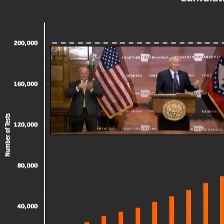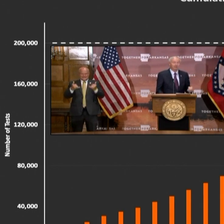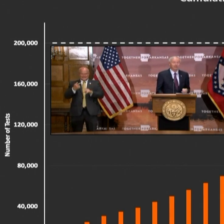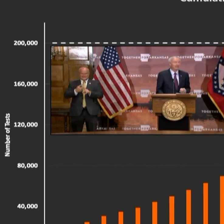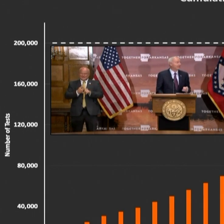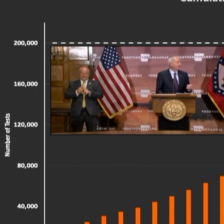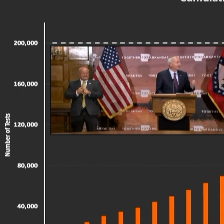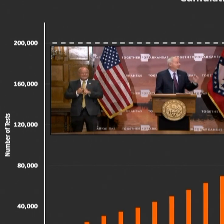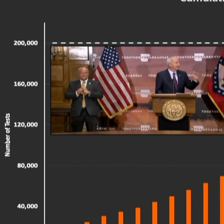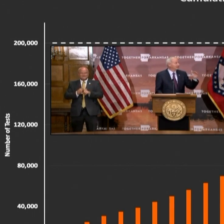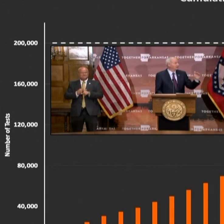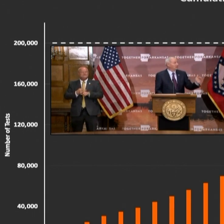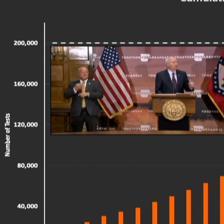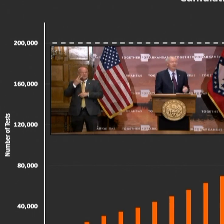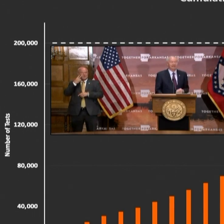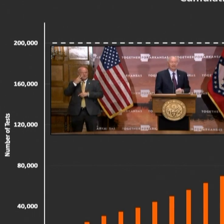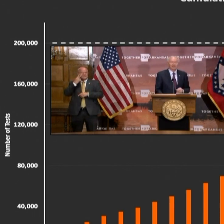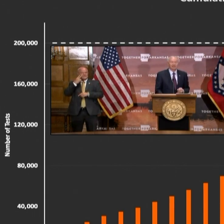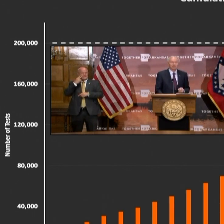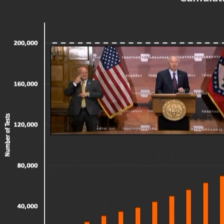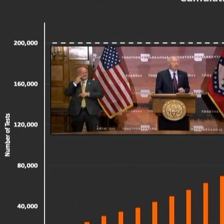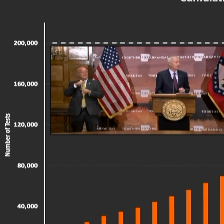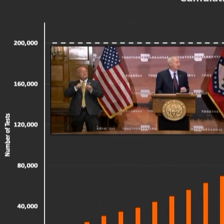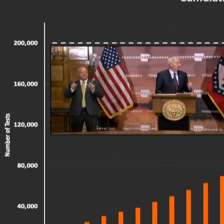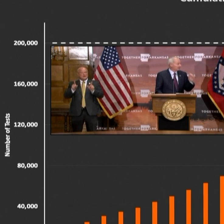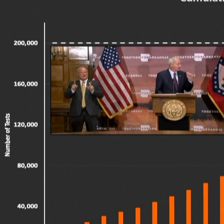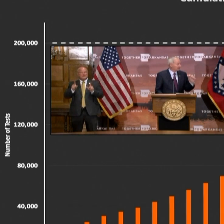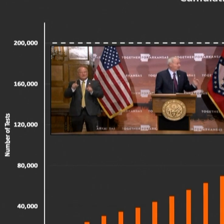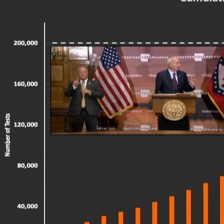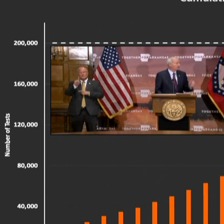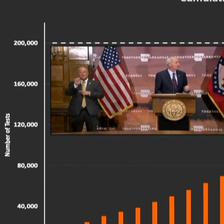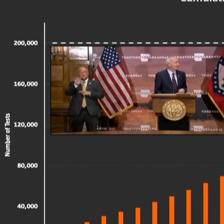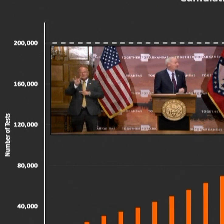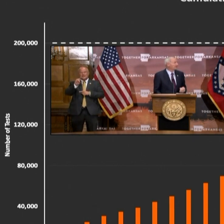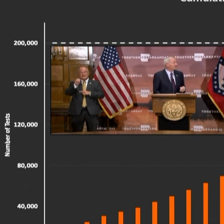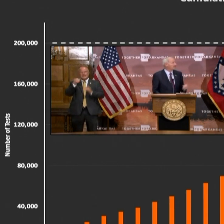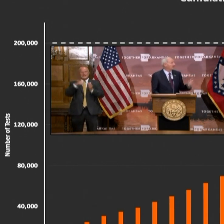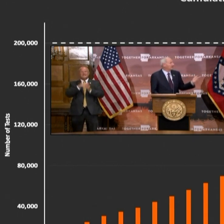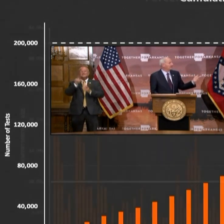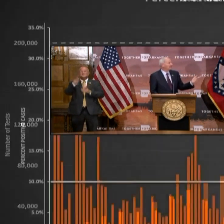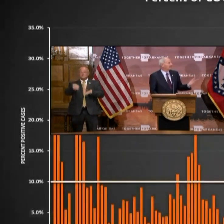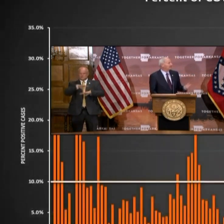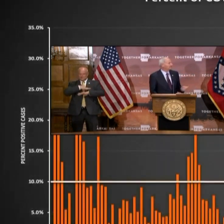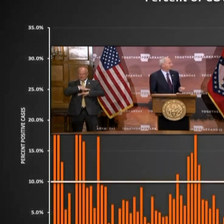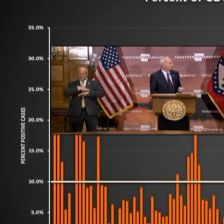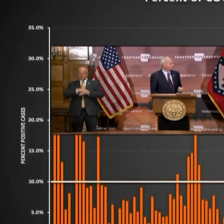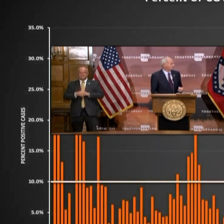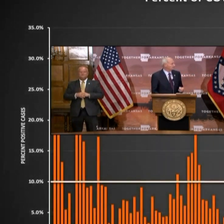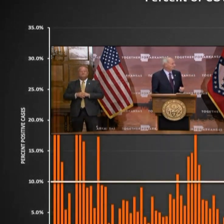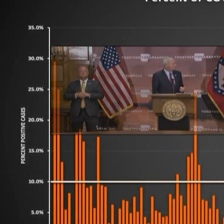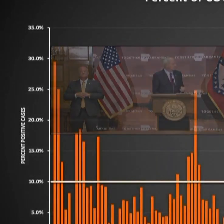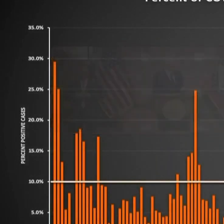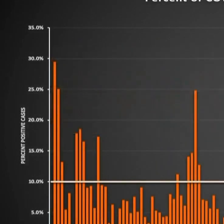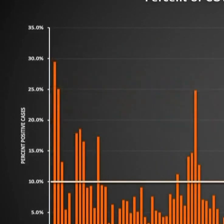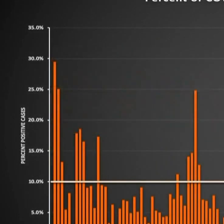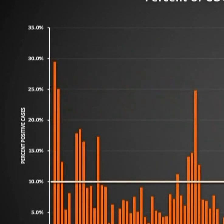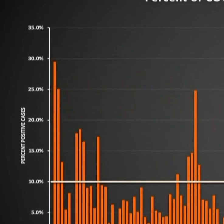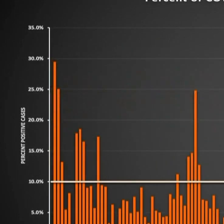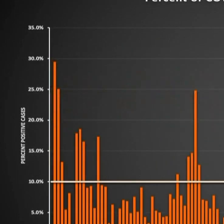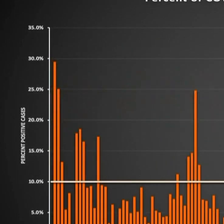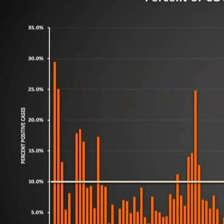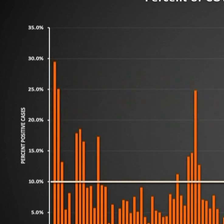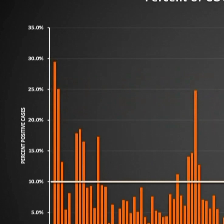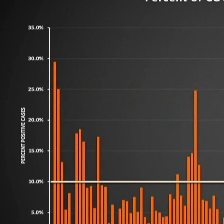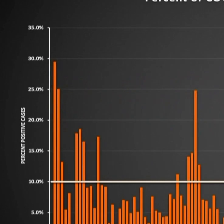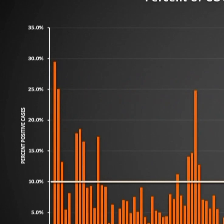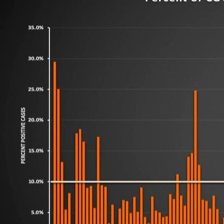month. We'll see if we get there, but we should make the 6% of our population this month. And then in terms of